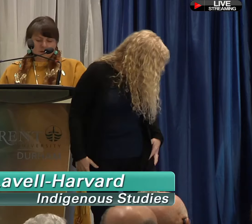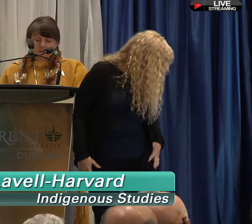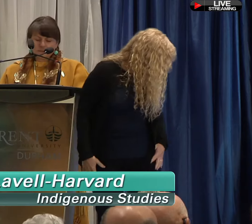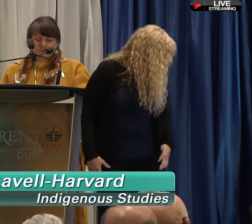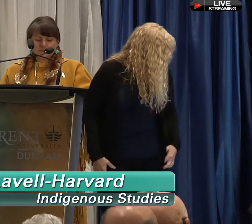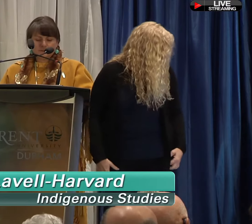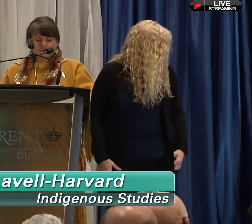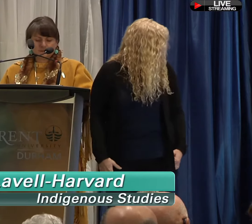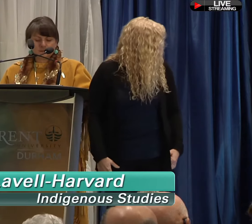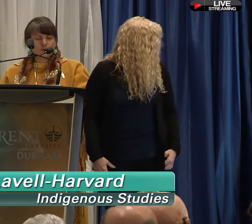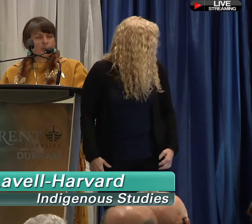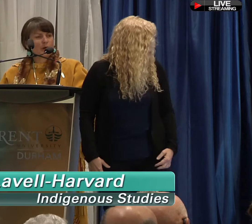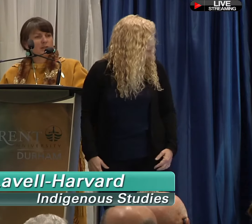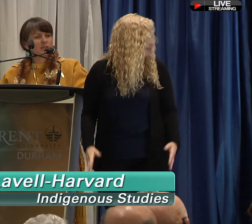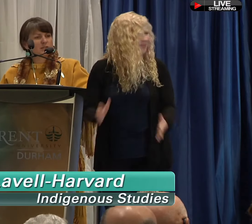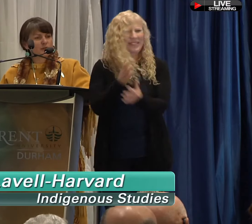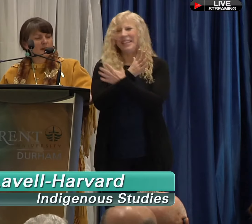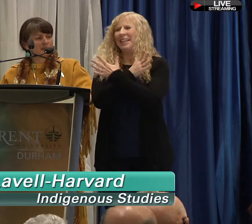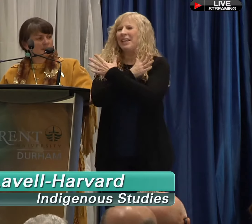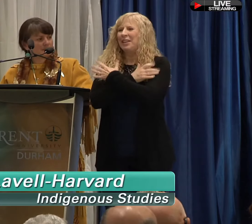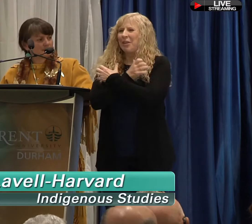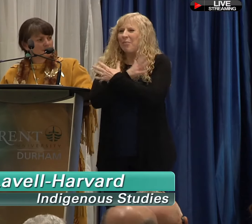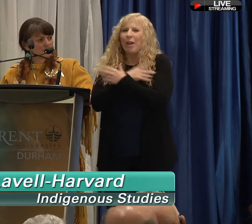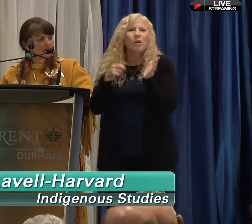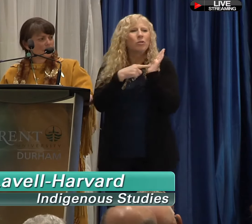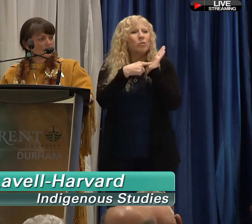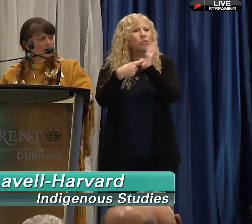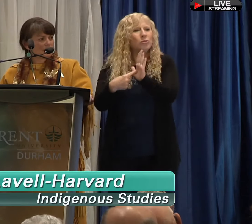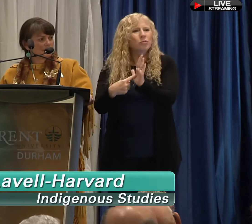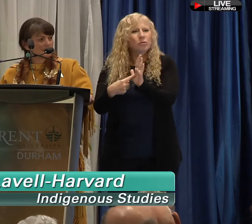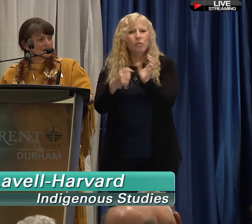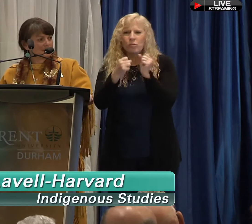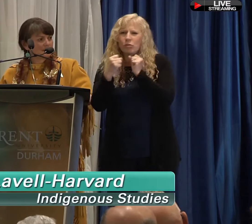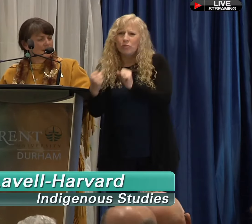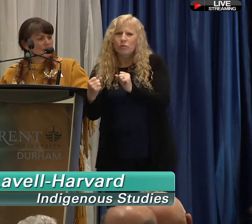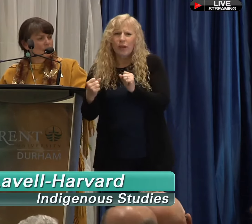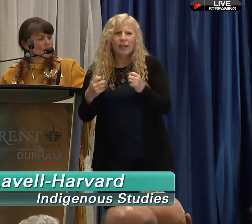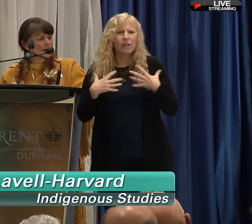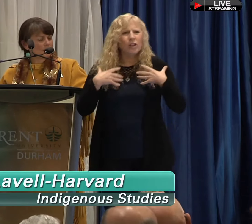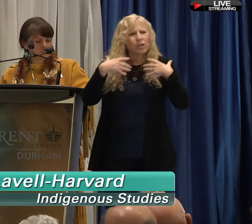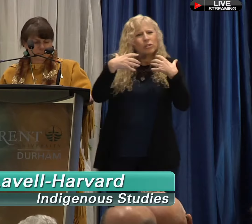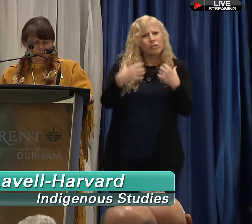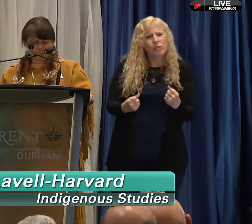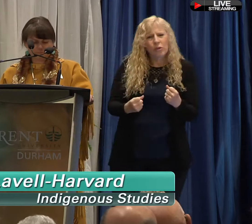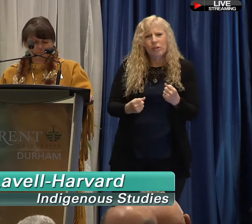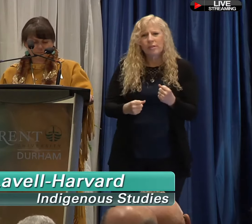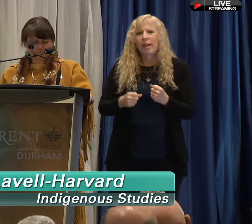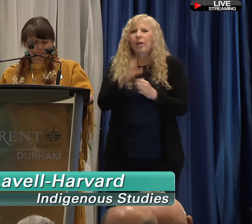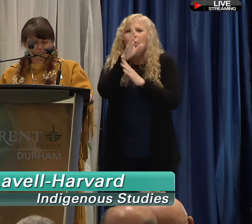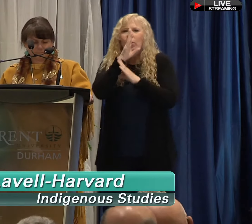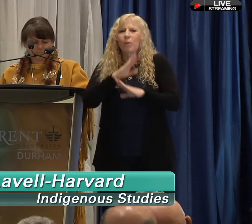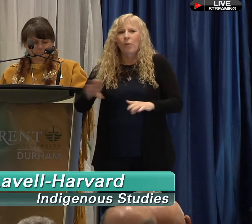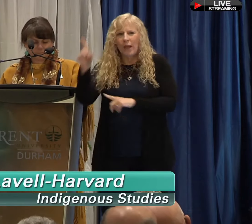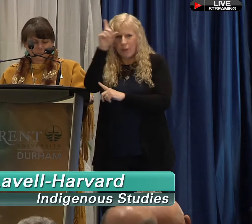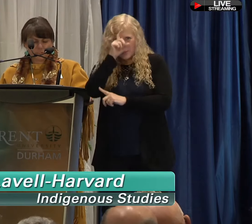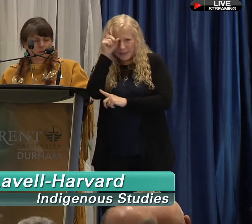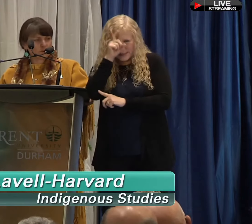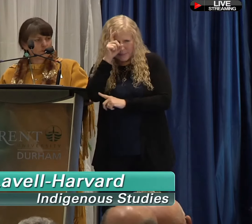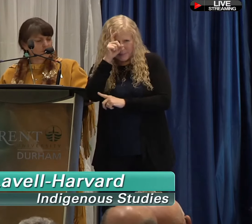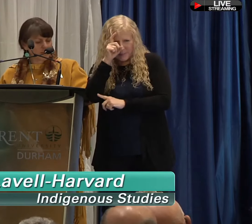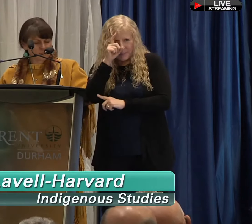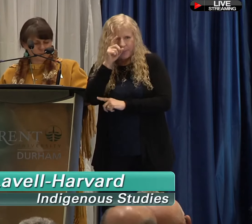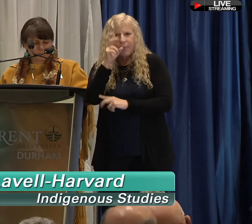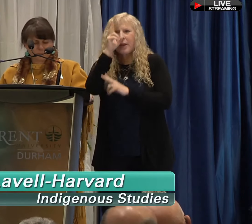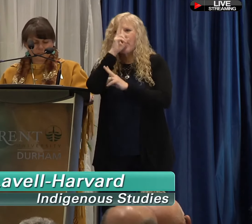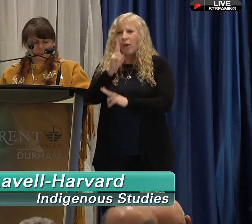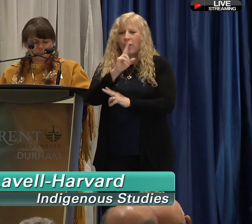The bear who embodies strength, courage, and her quiet wisdom in honor